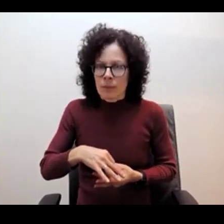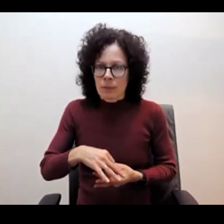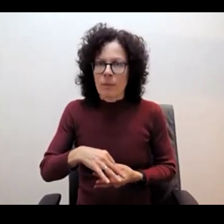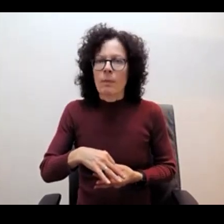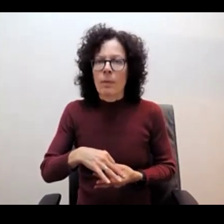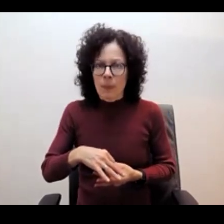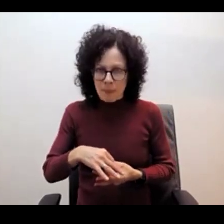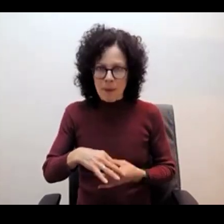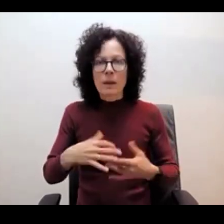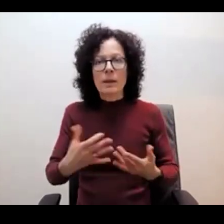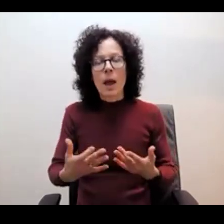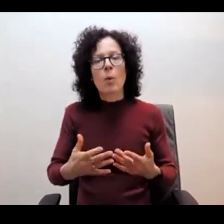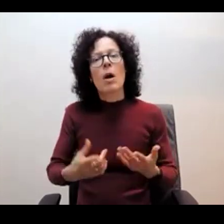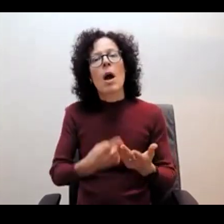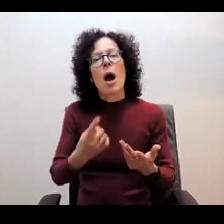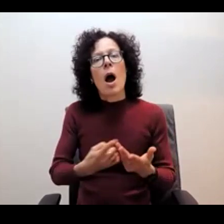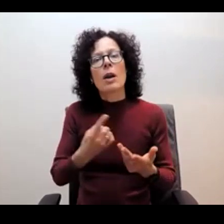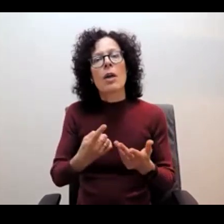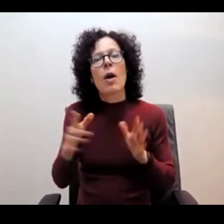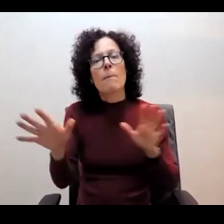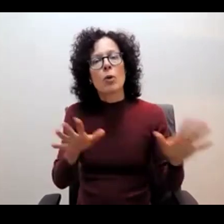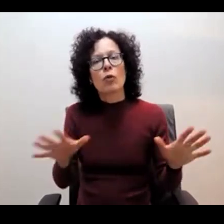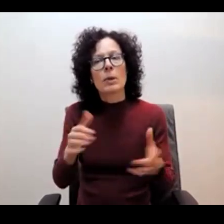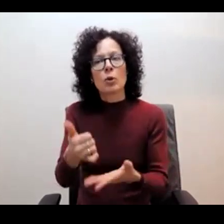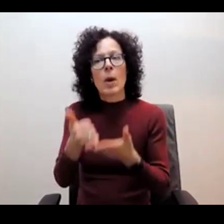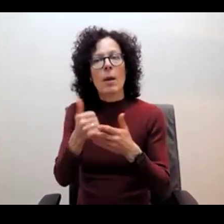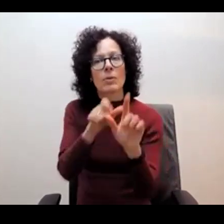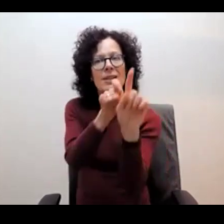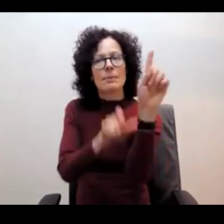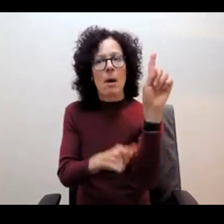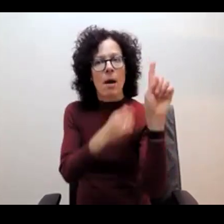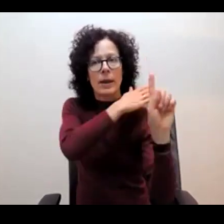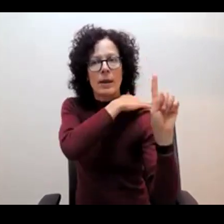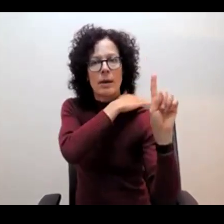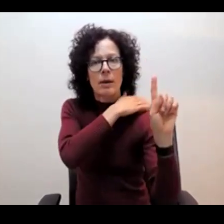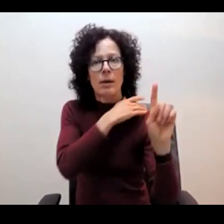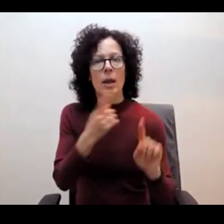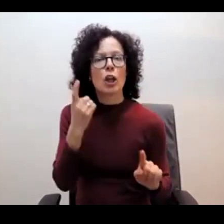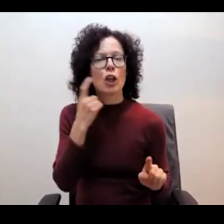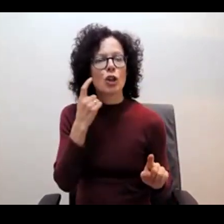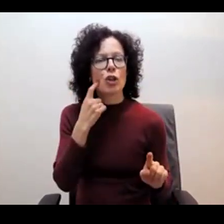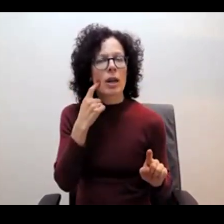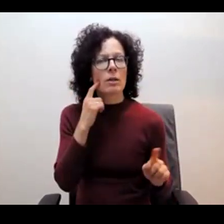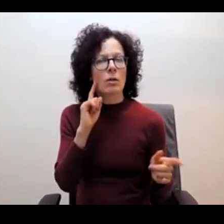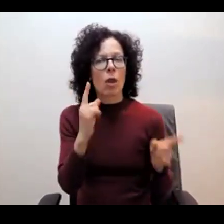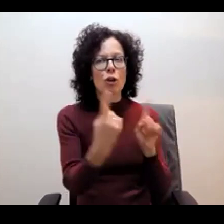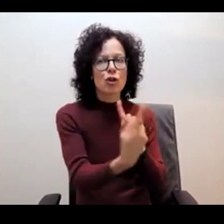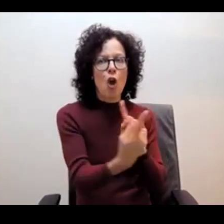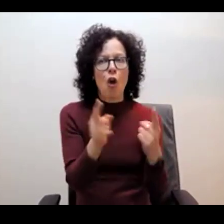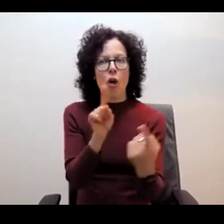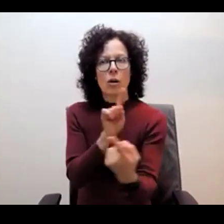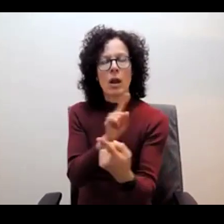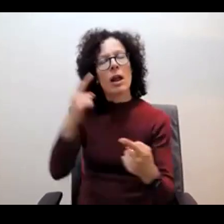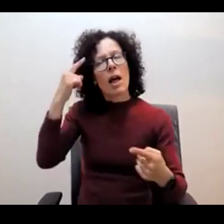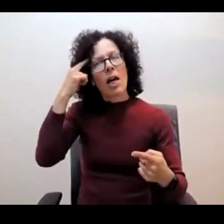And then another movement for the spine is a gentle turn. And imagine here you're trailing